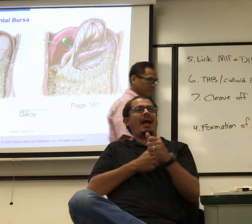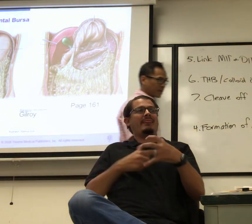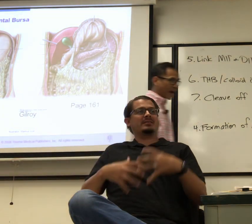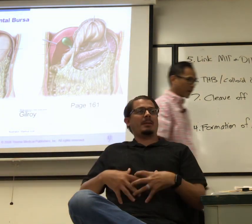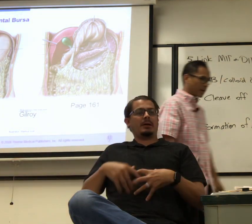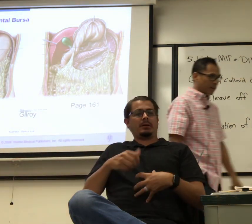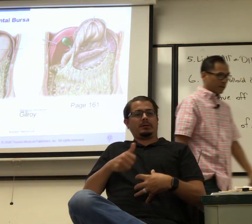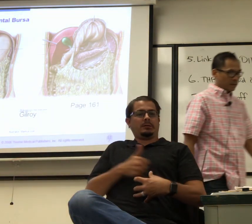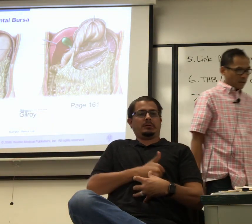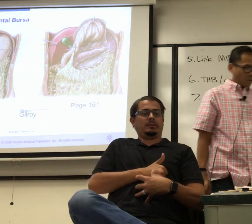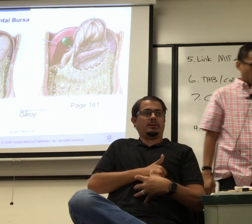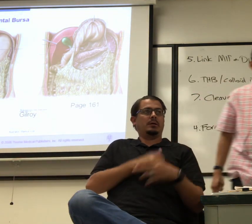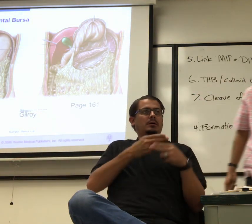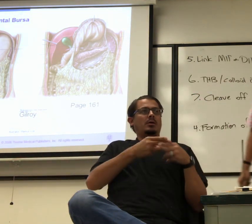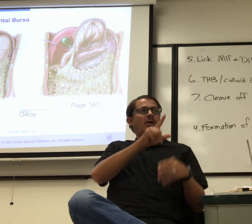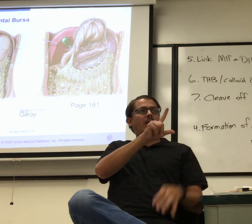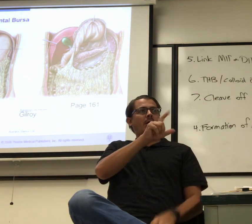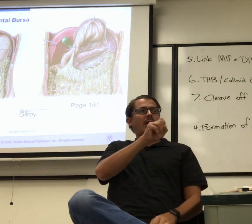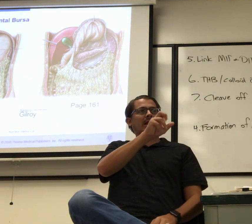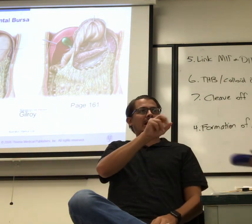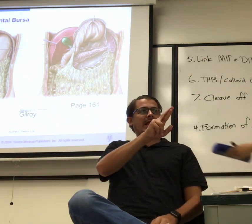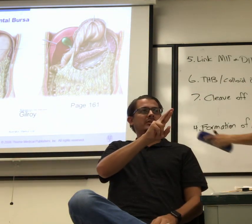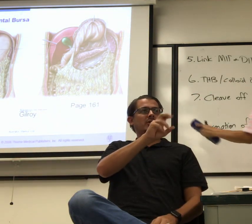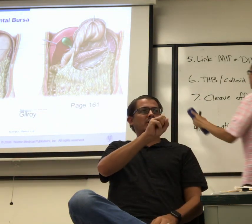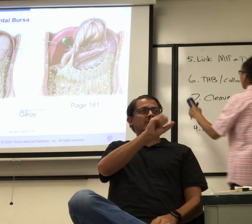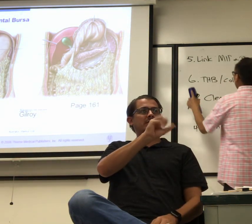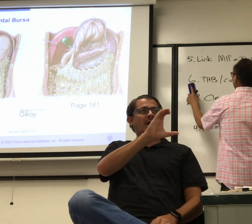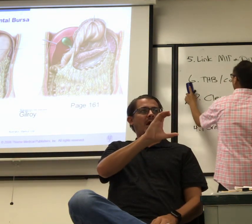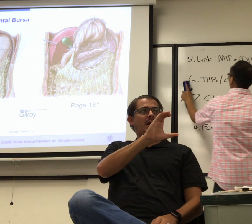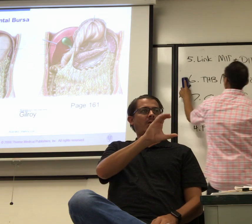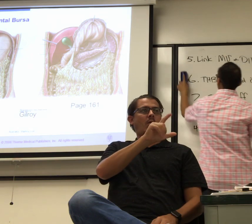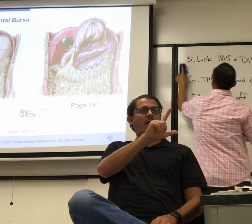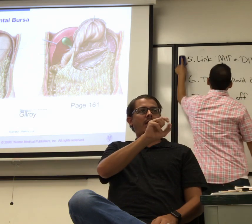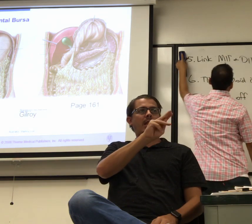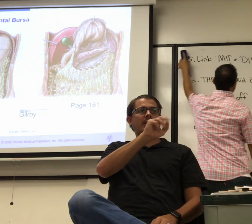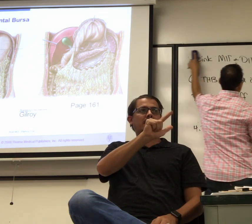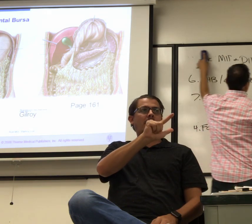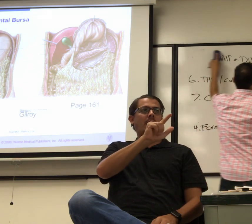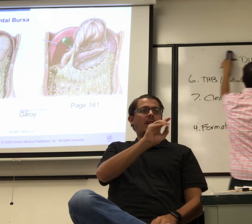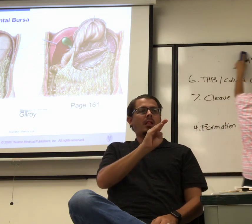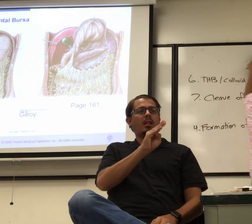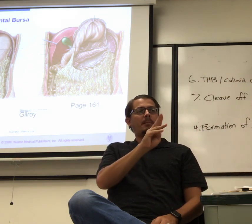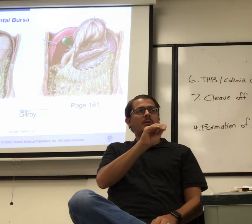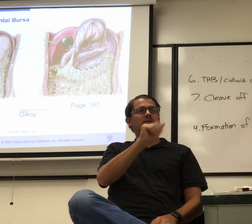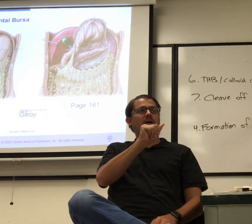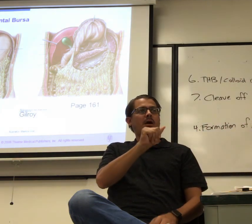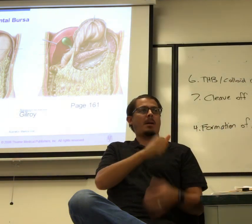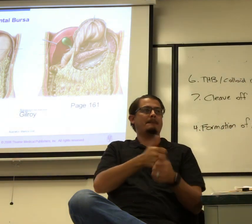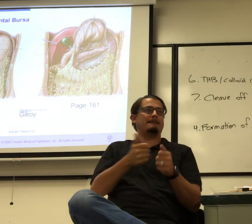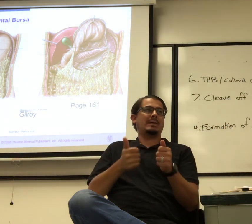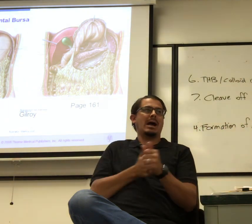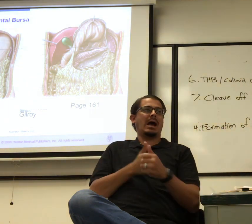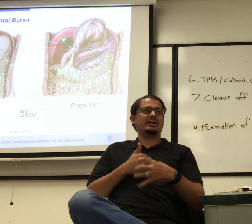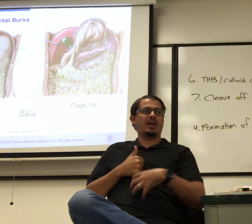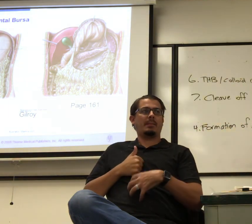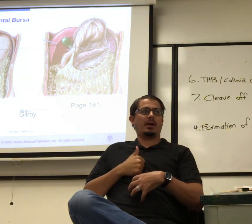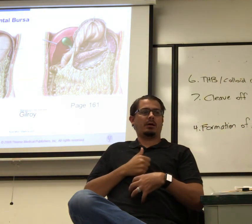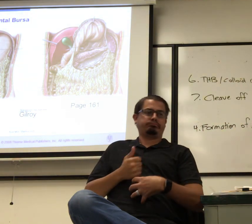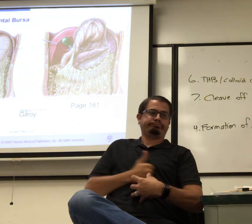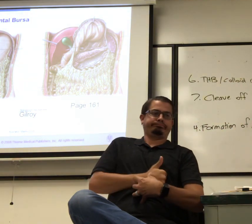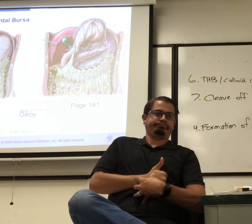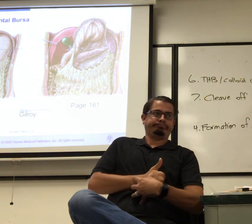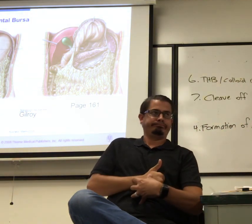and reflect it back, I can see the tail of the pancreas there. So it's located in the space behind the stomach called the lesser sac or omental bursa.